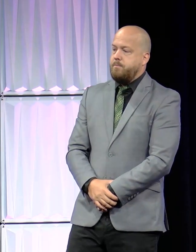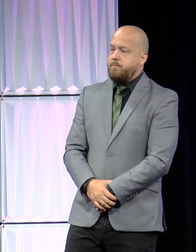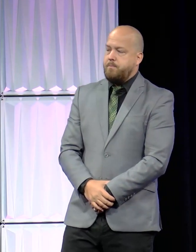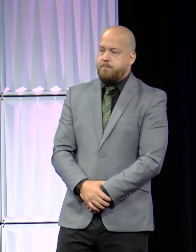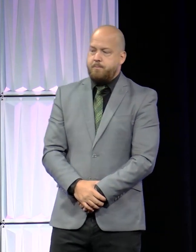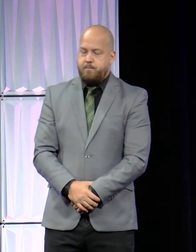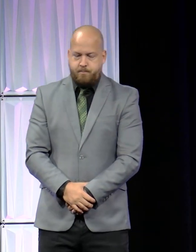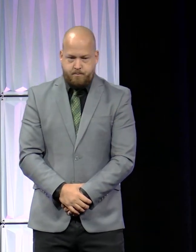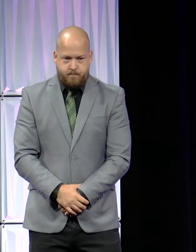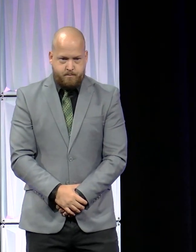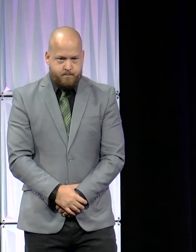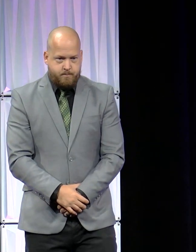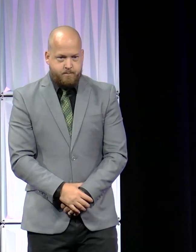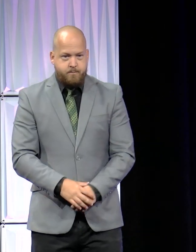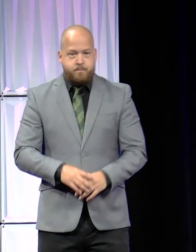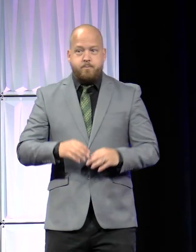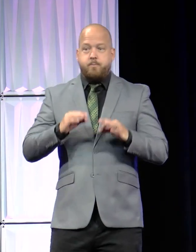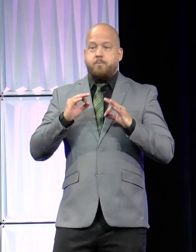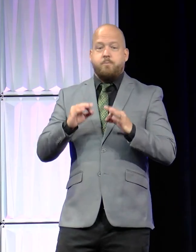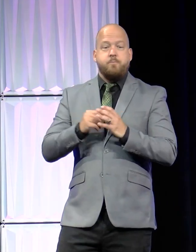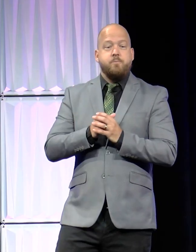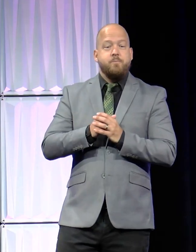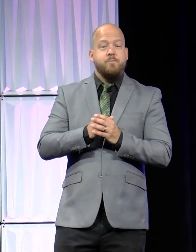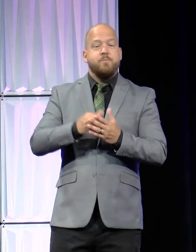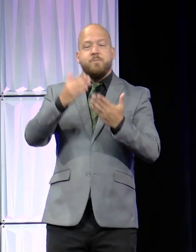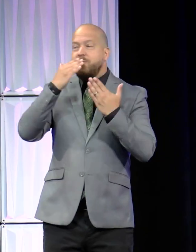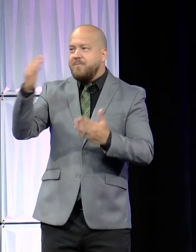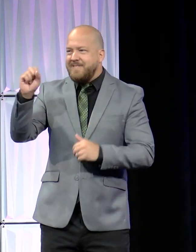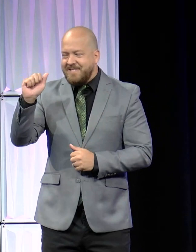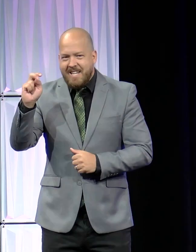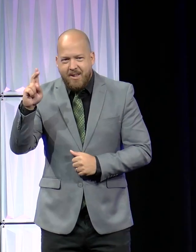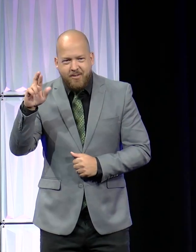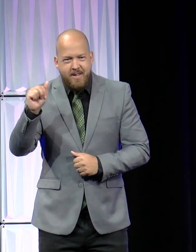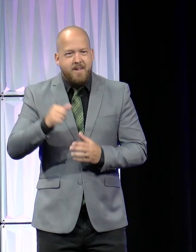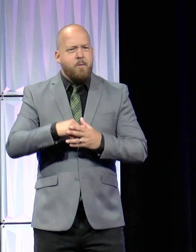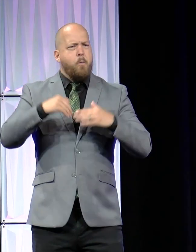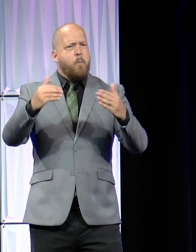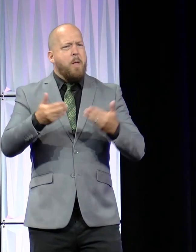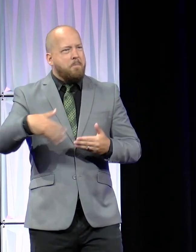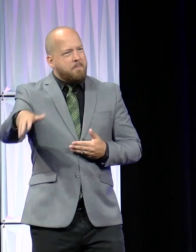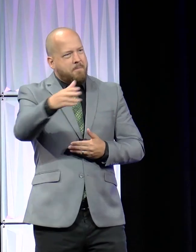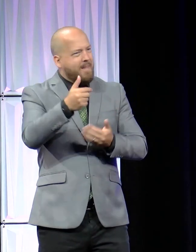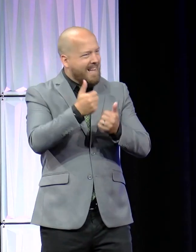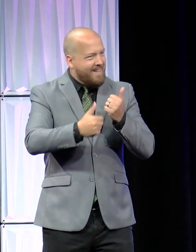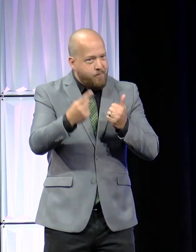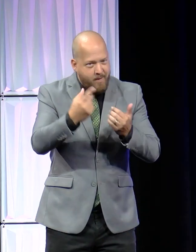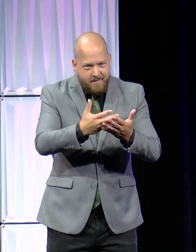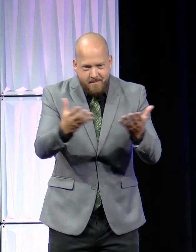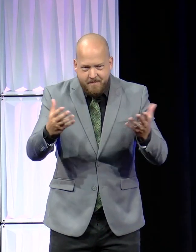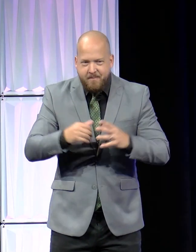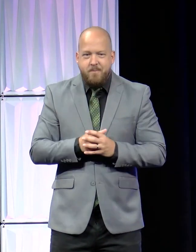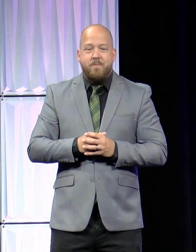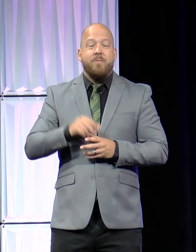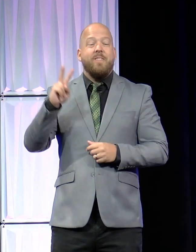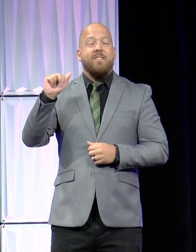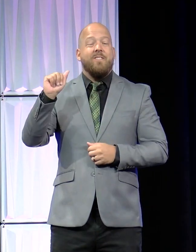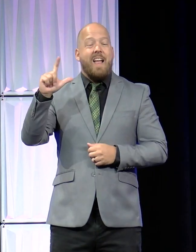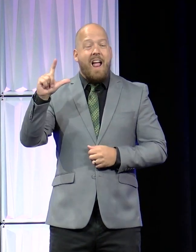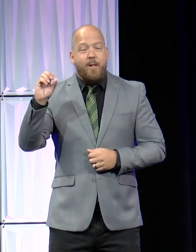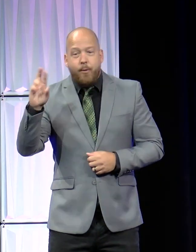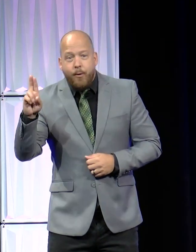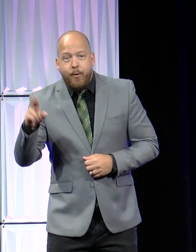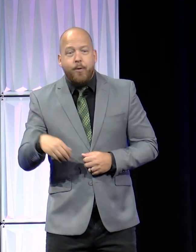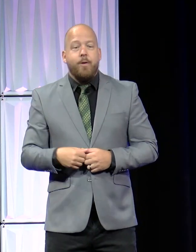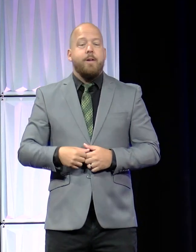Thank you very much, Sandra, and welcome everyone. Thank you to Valor US, the Pennsylvania Coalition Against Rape, and the